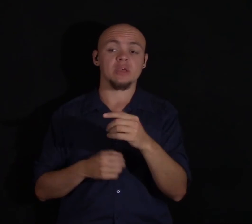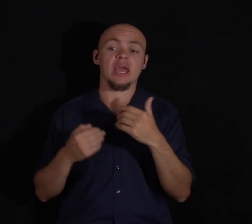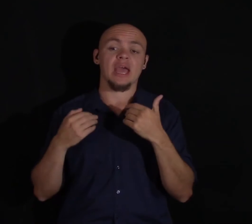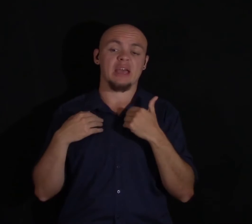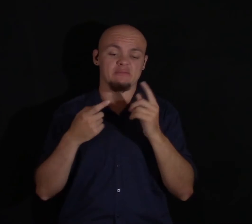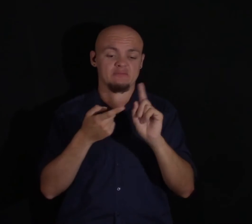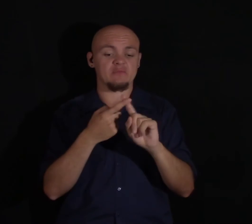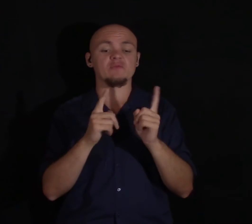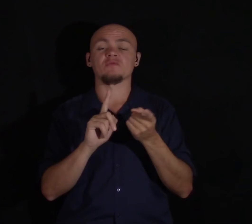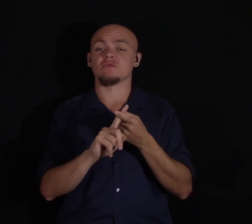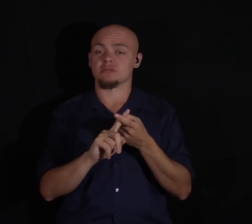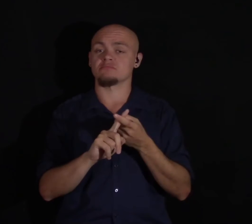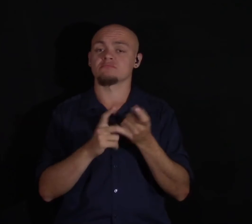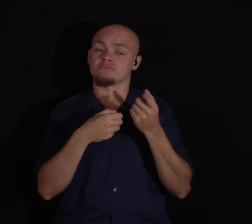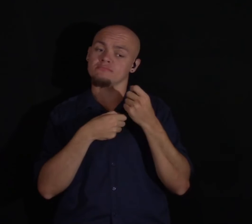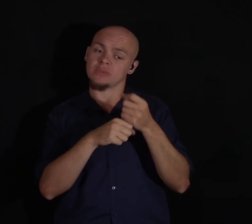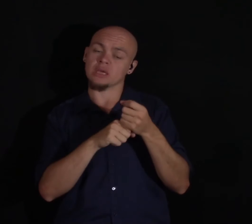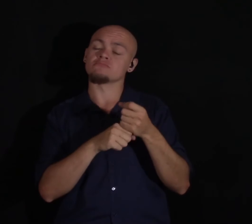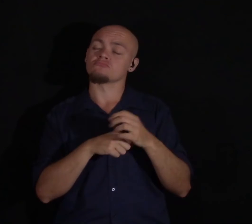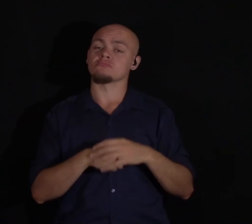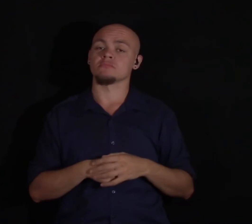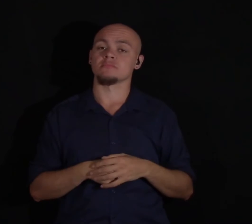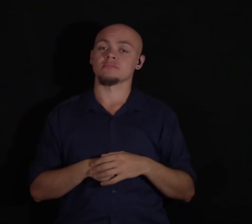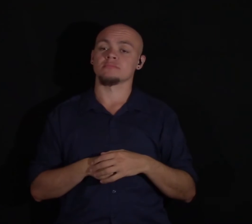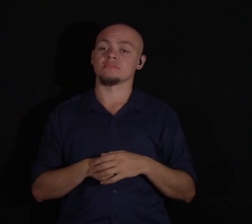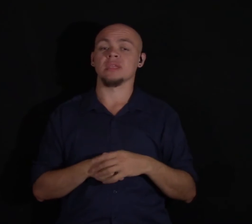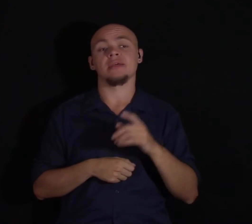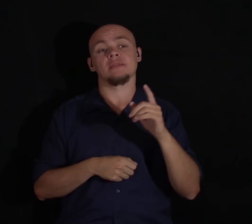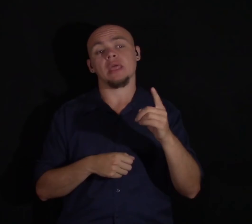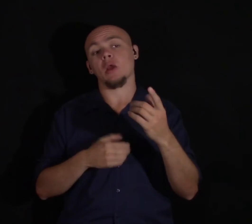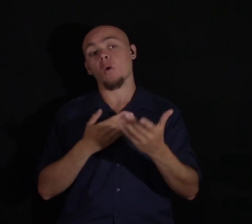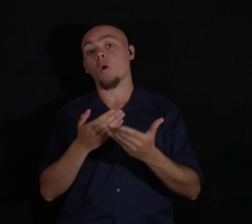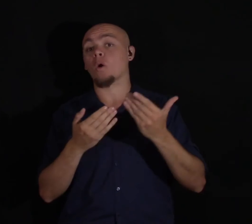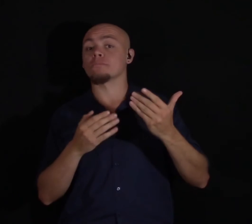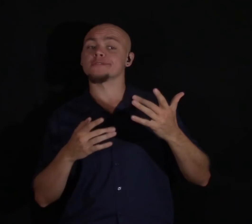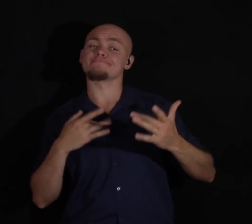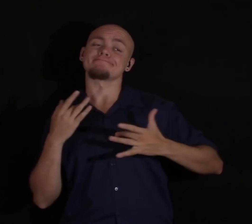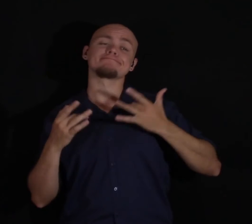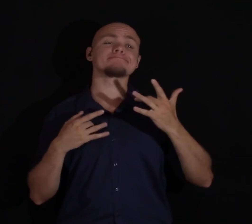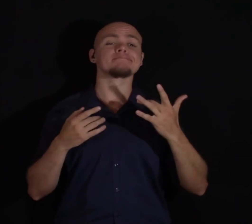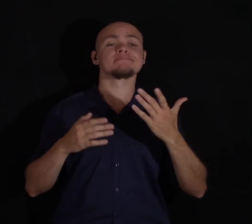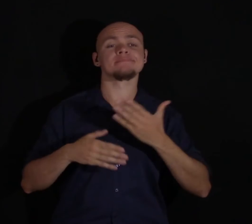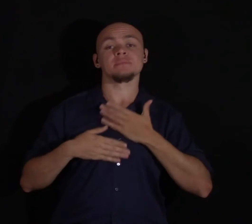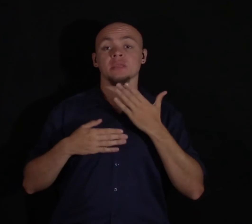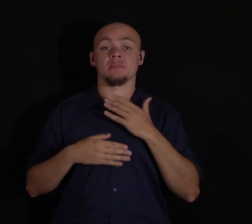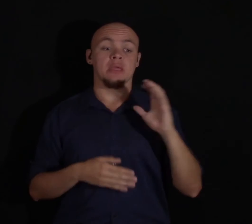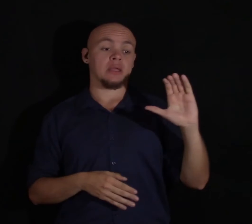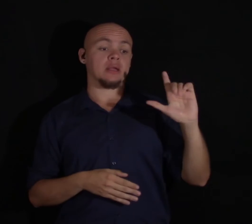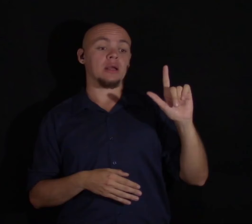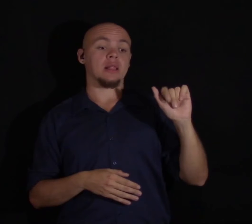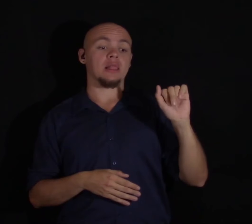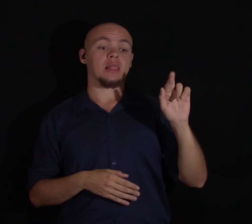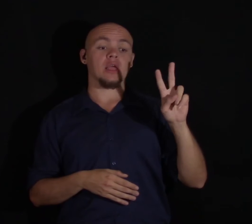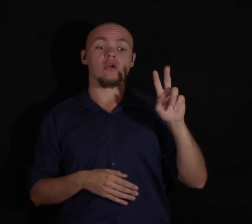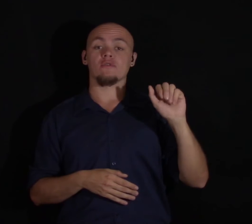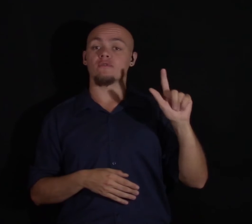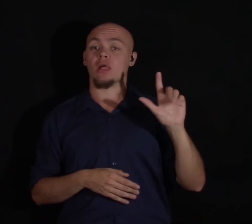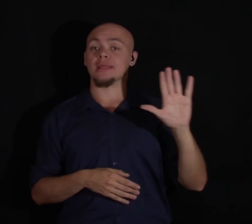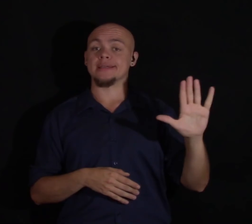who almost contrived to cheat me into happiness. The delight of Clerval was proportionately greater than mine.